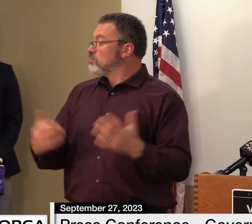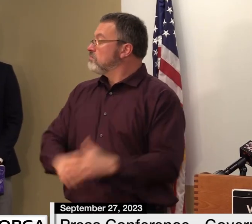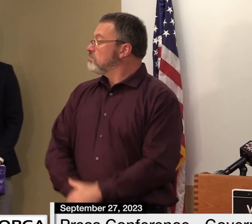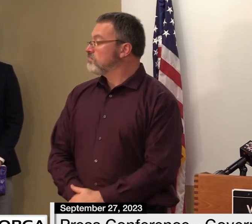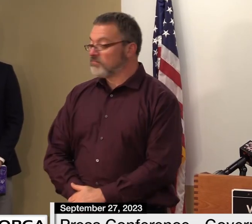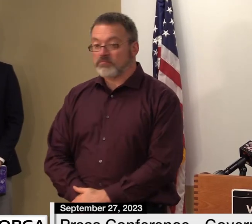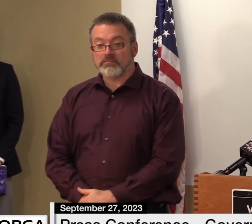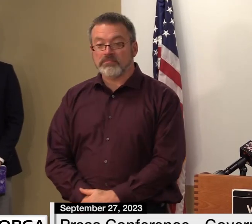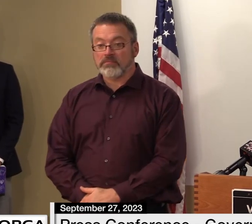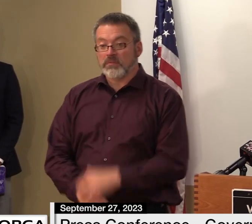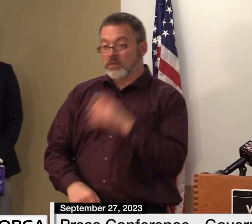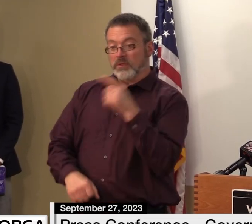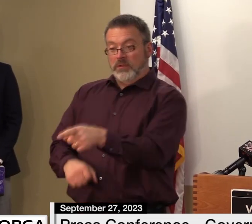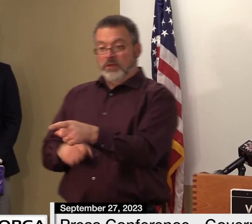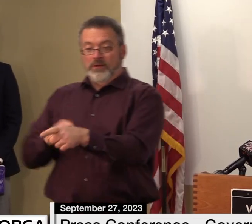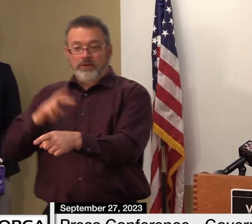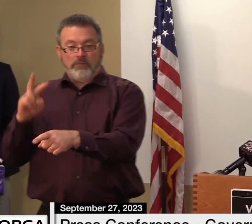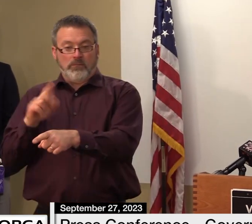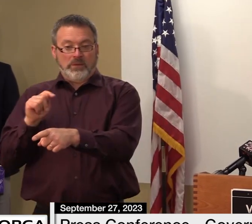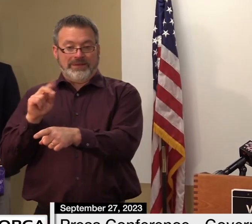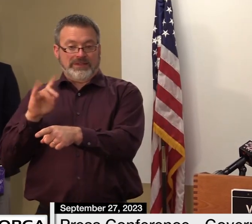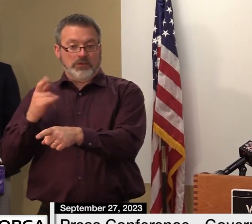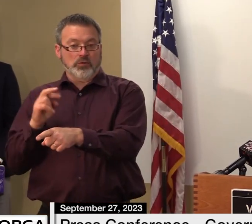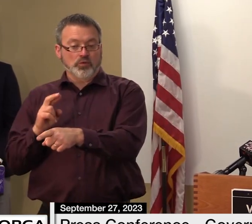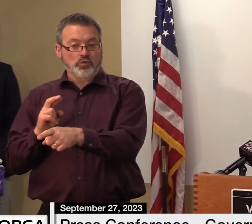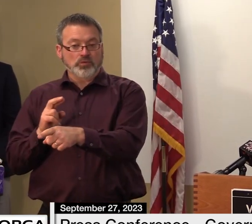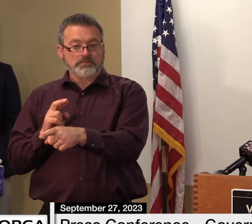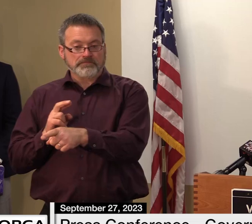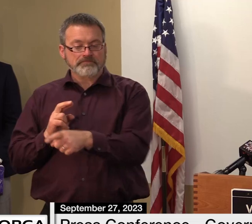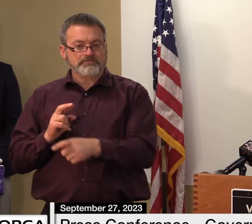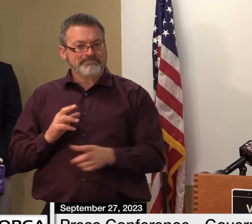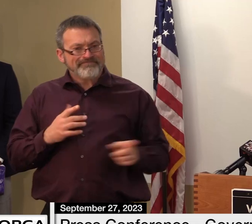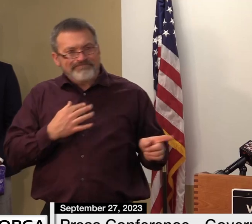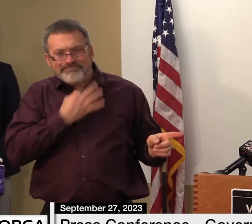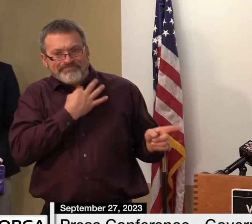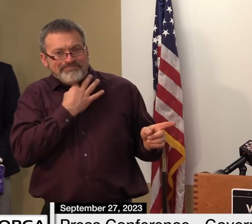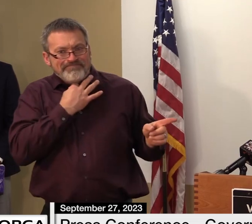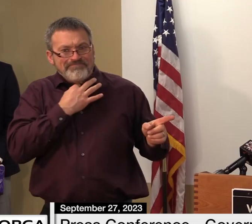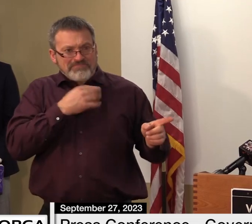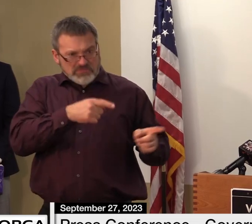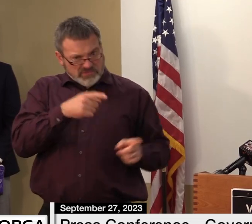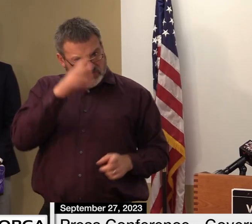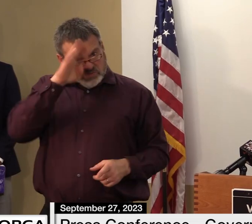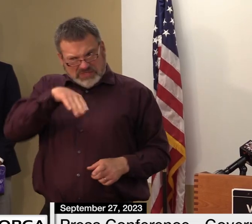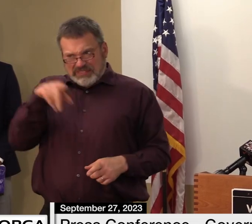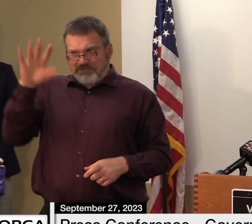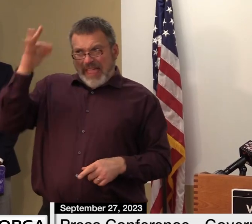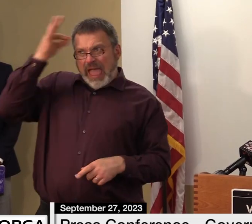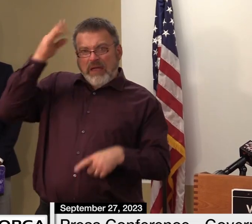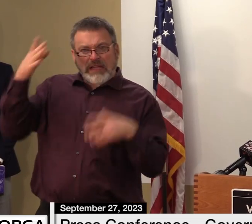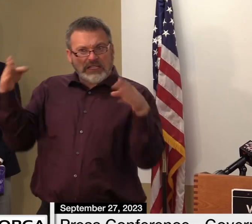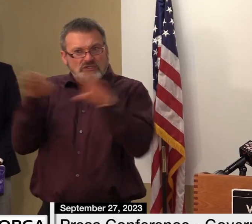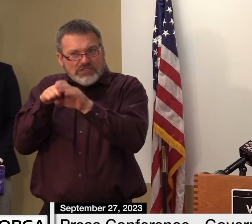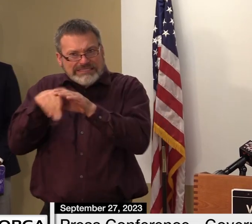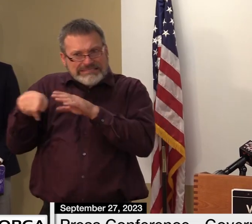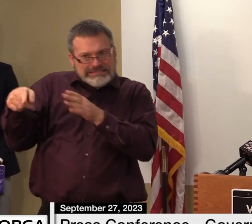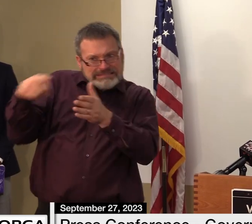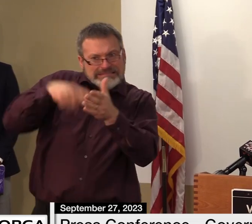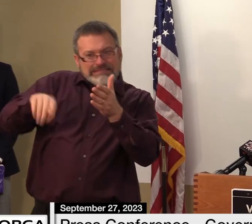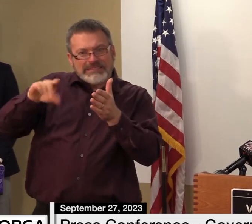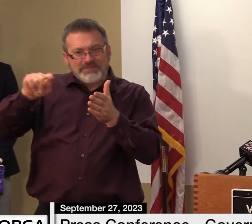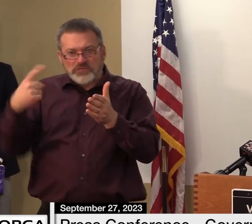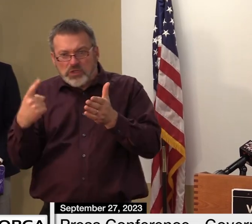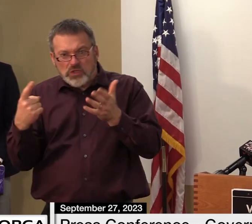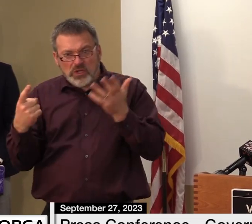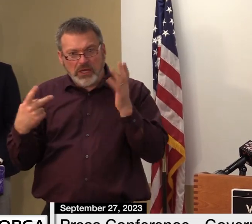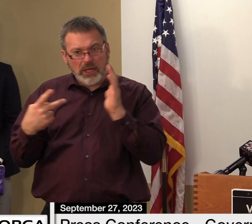Governor, with the potential for a government shutdown coming this weekend, do you see any need to extend that FEMA deadline